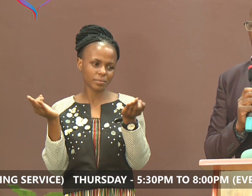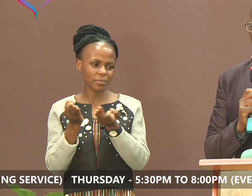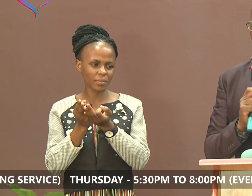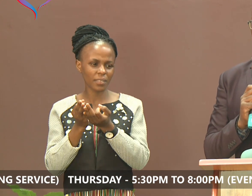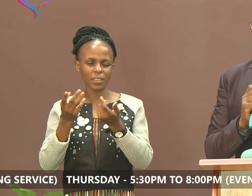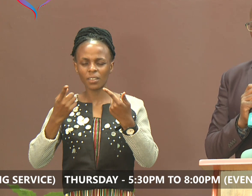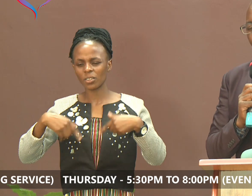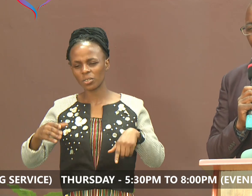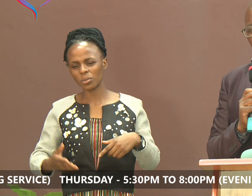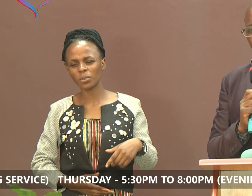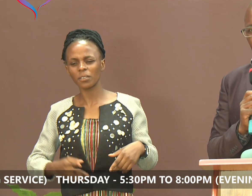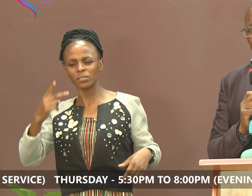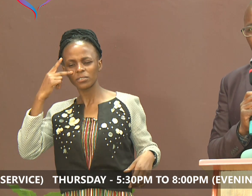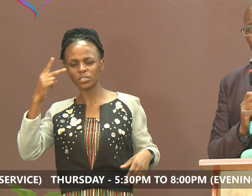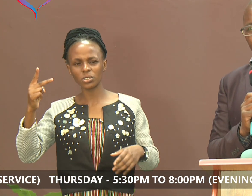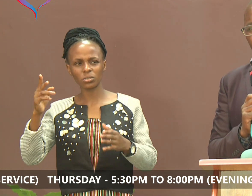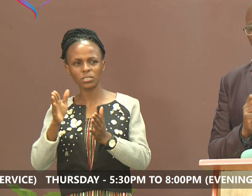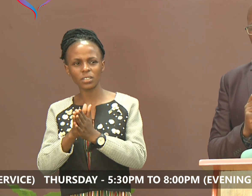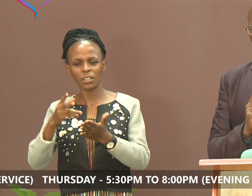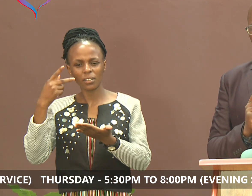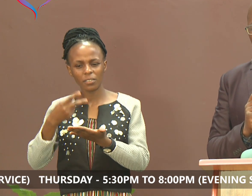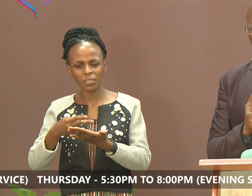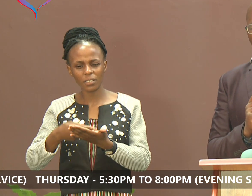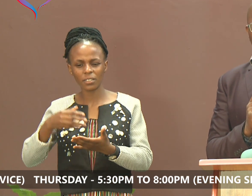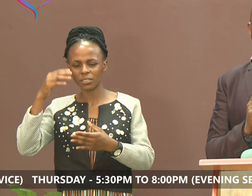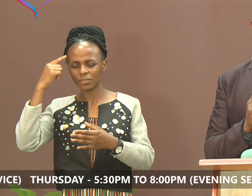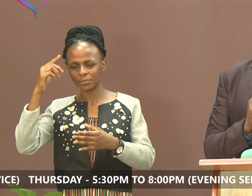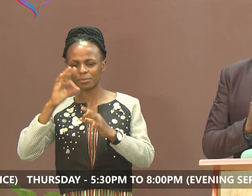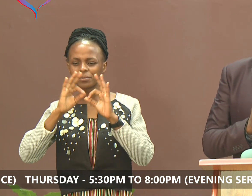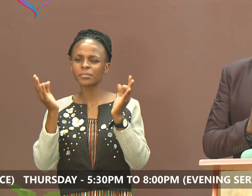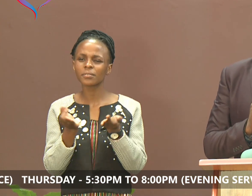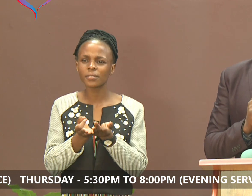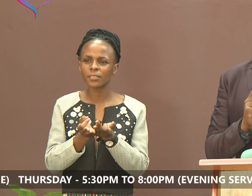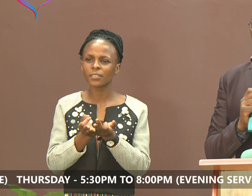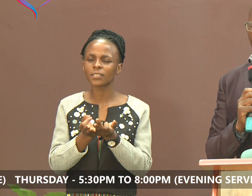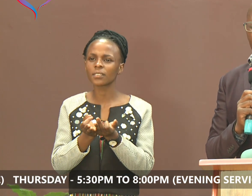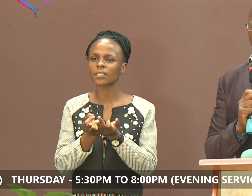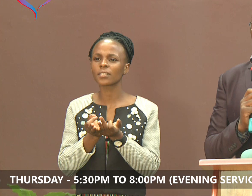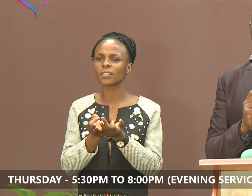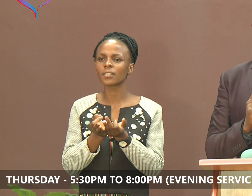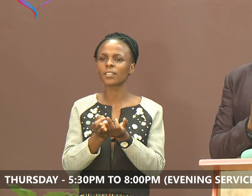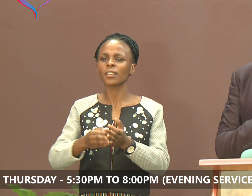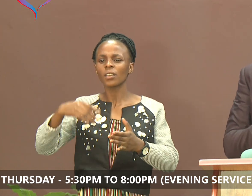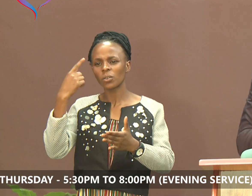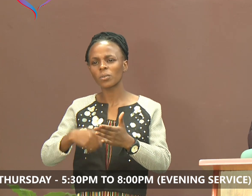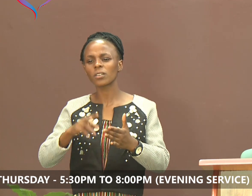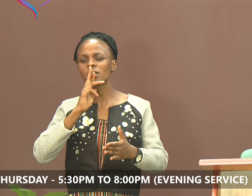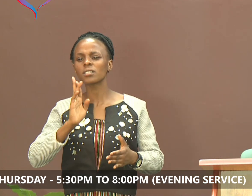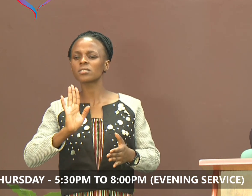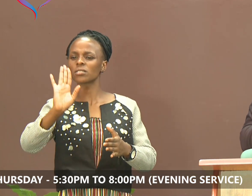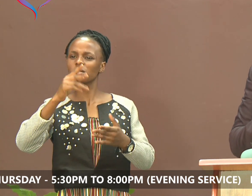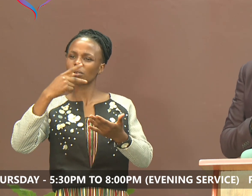have visions and values for the families? Tulina okwolesebwa n'ebigendererwa. What are the values of, what are your values